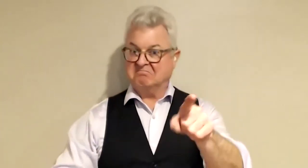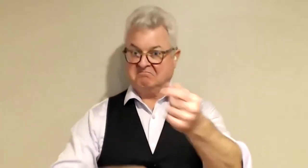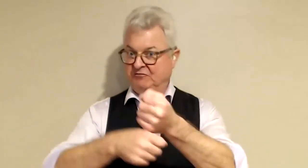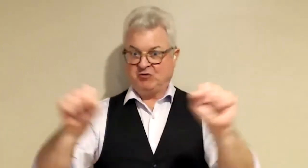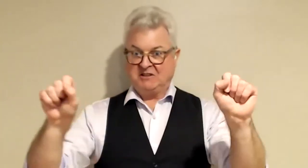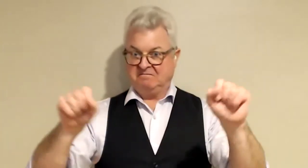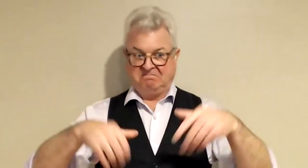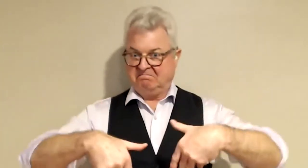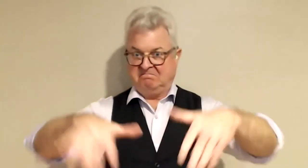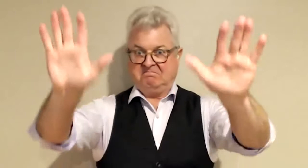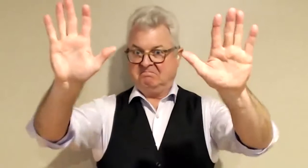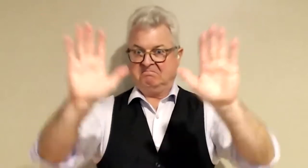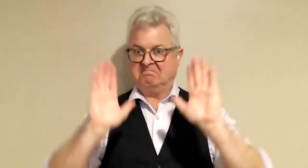you will not have to self-quarantine.